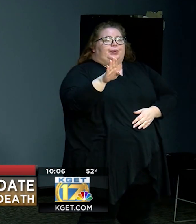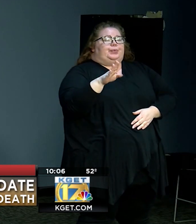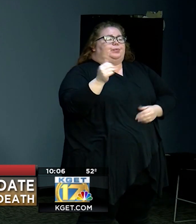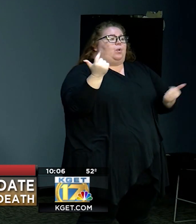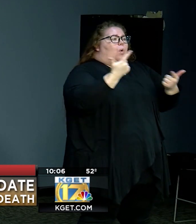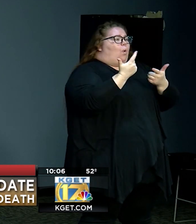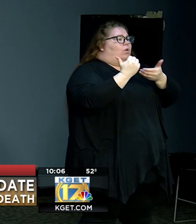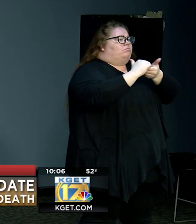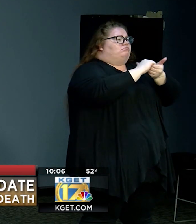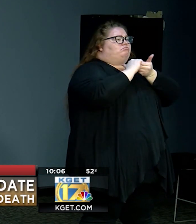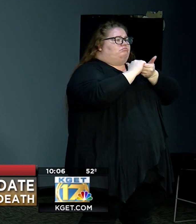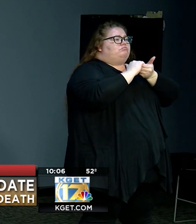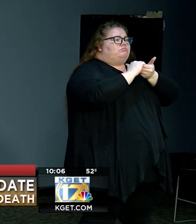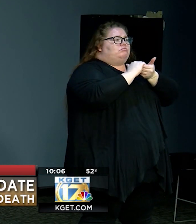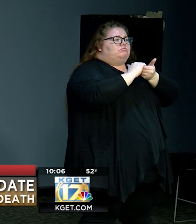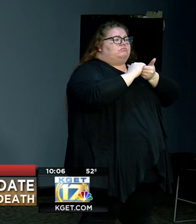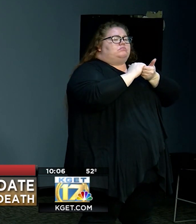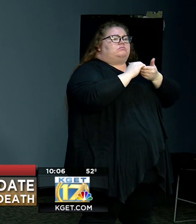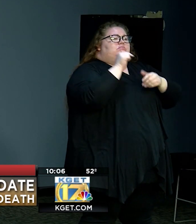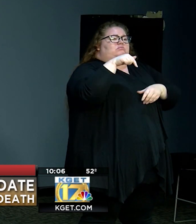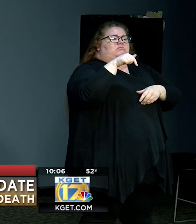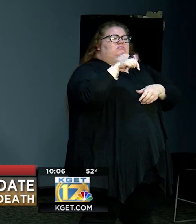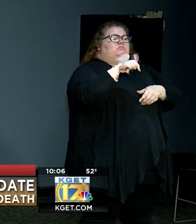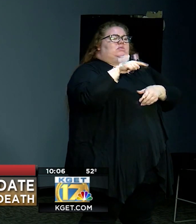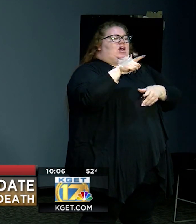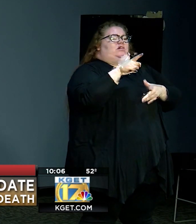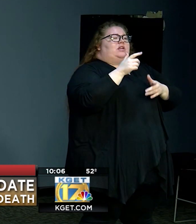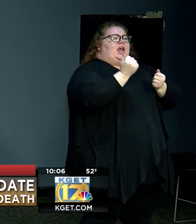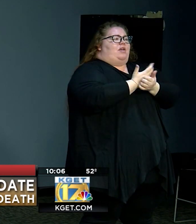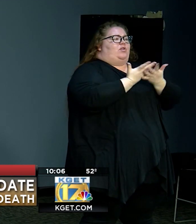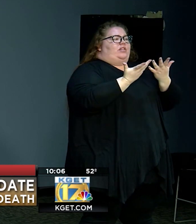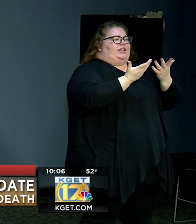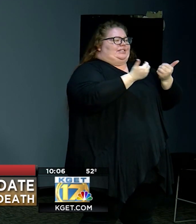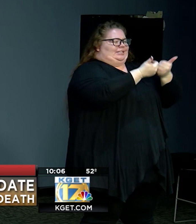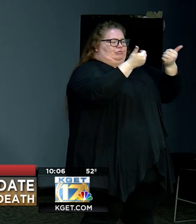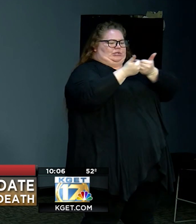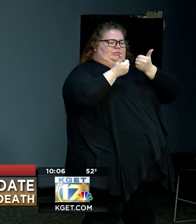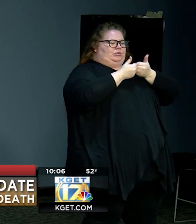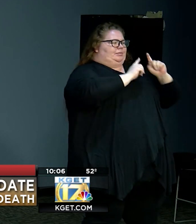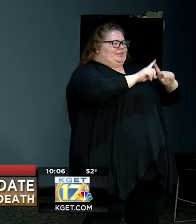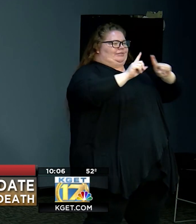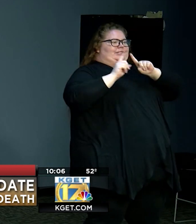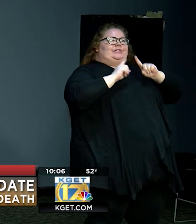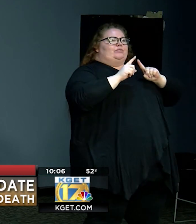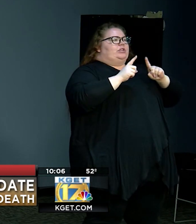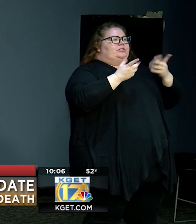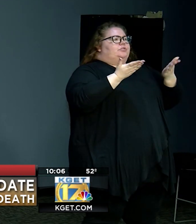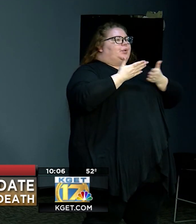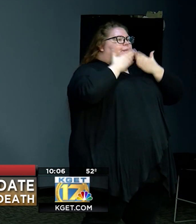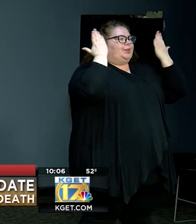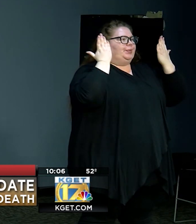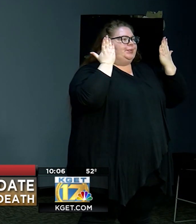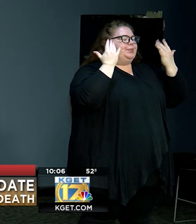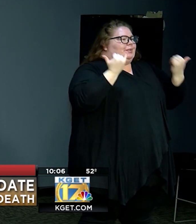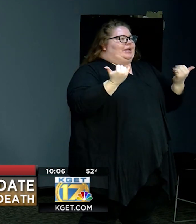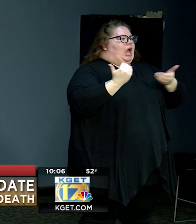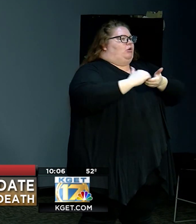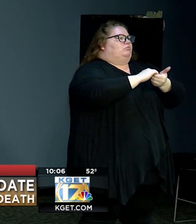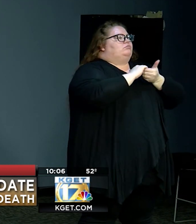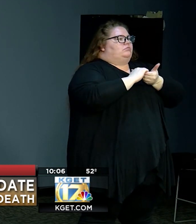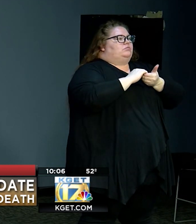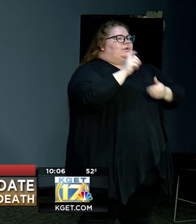Those distinctions become irrelevant in this hour when we need each